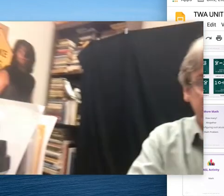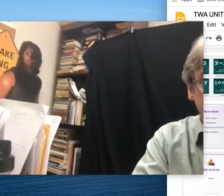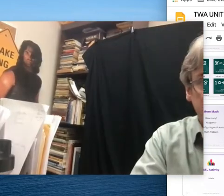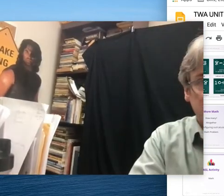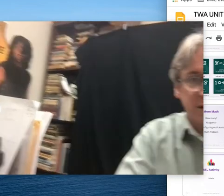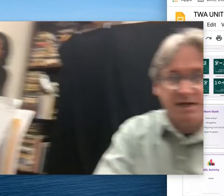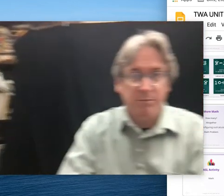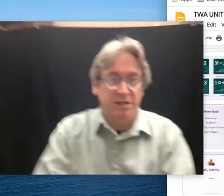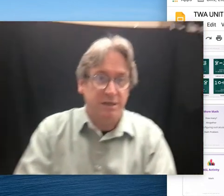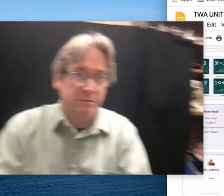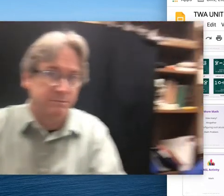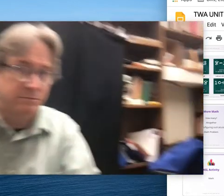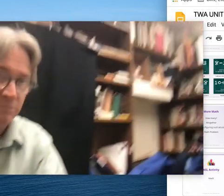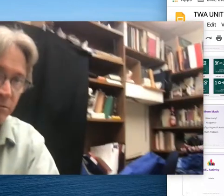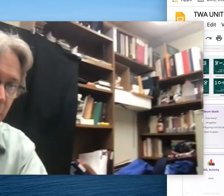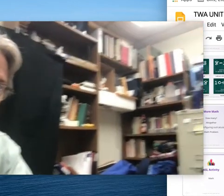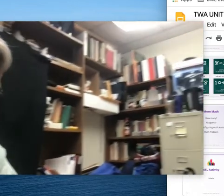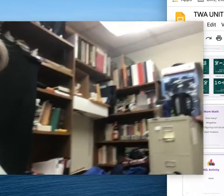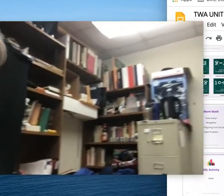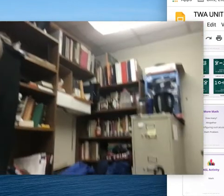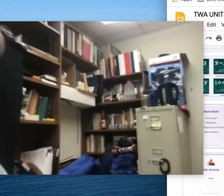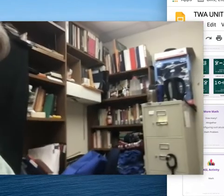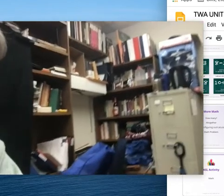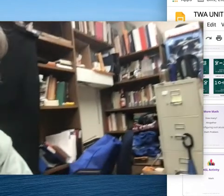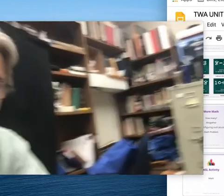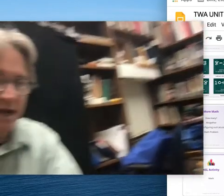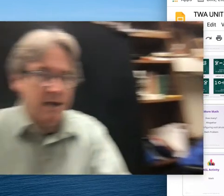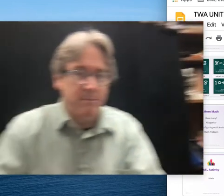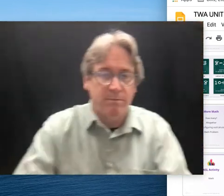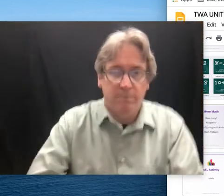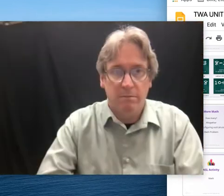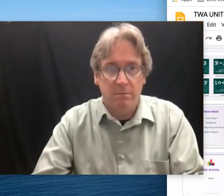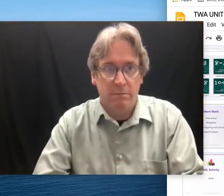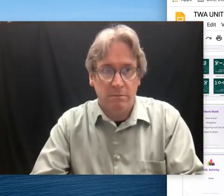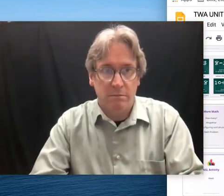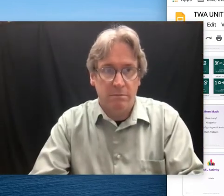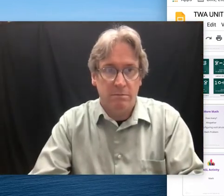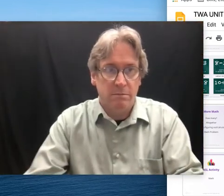and Snake Plissken. More books over there. Like I'm